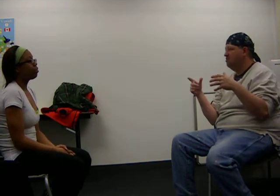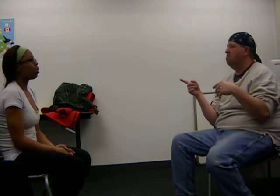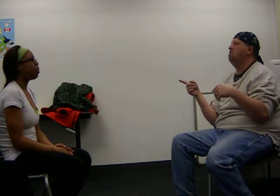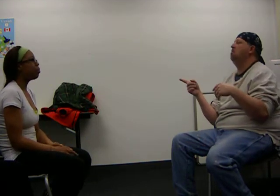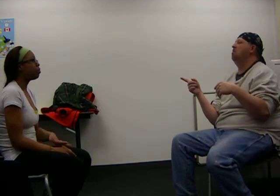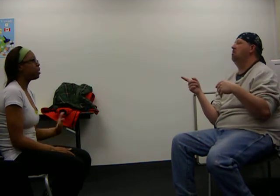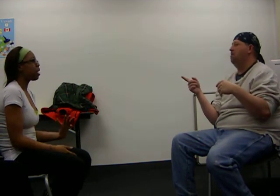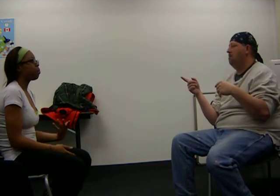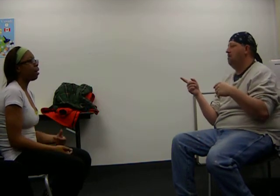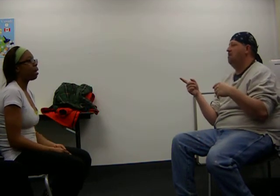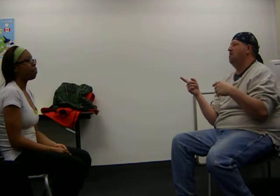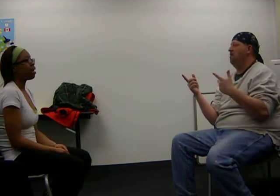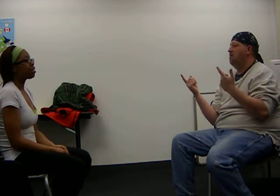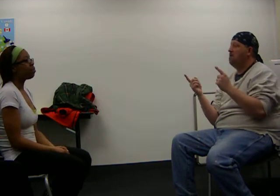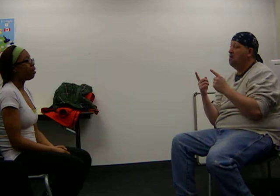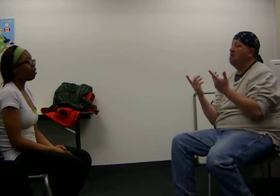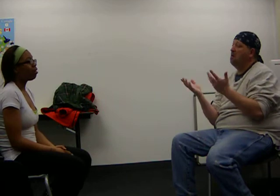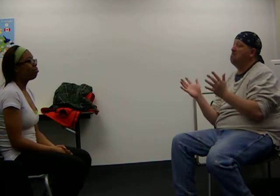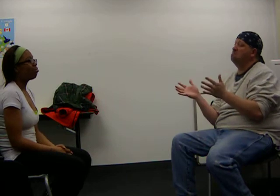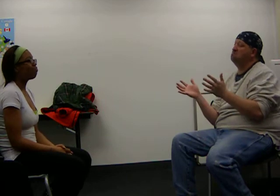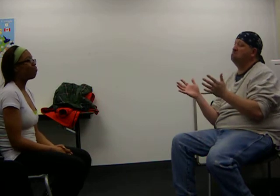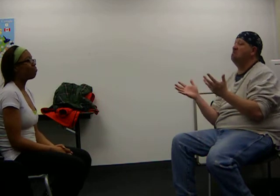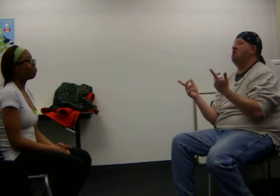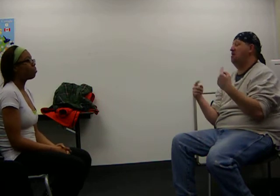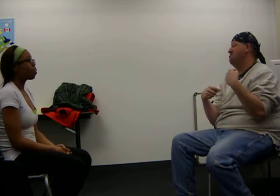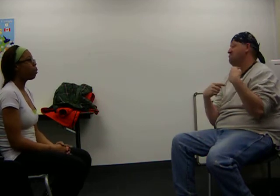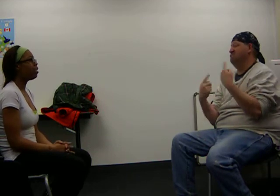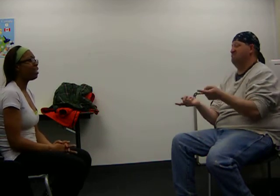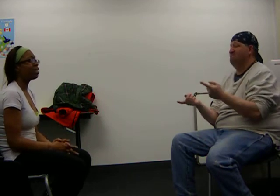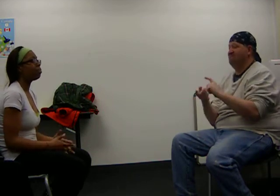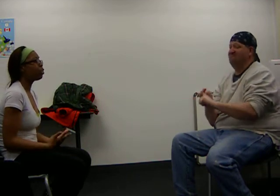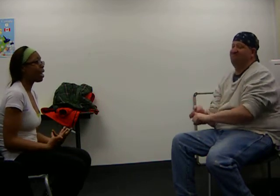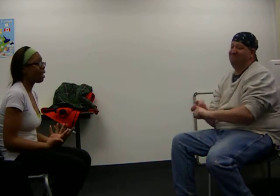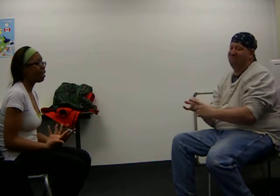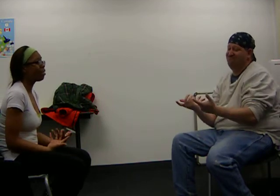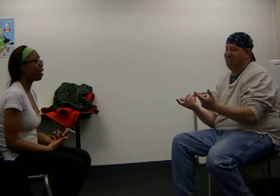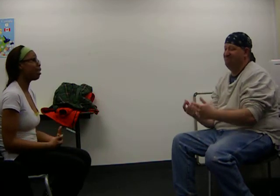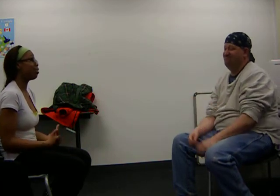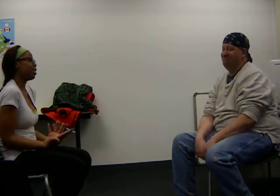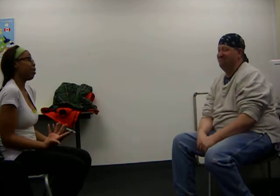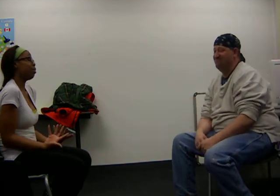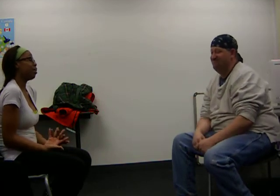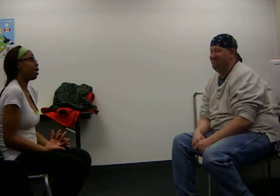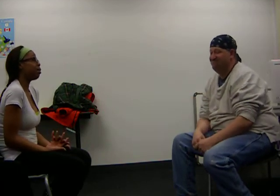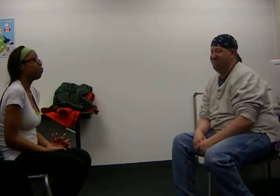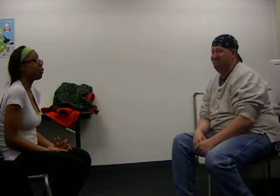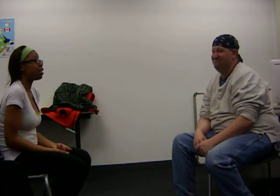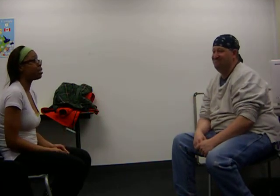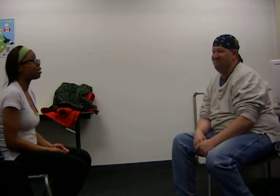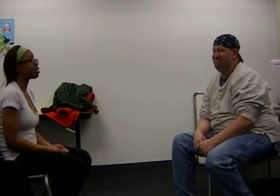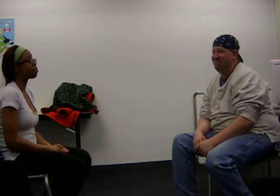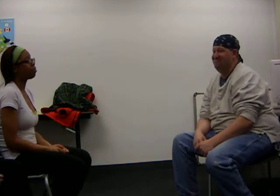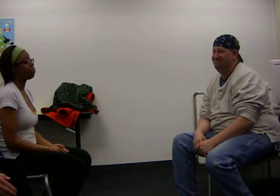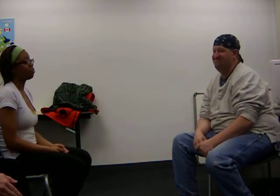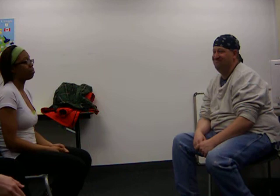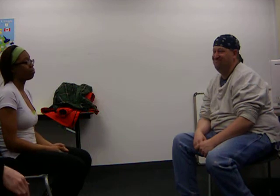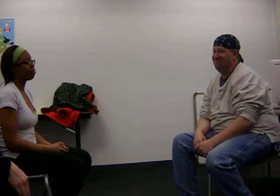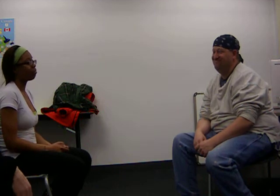So we were there playing basketball. We did some chatting, and then that's how we became good friends. You've been friends